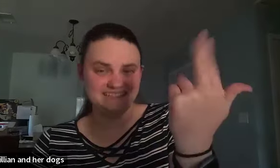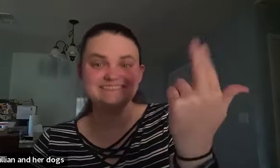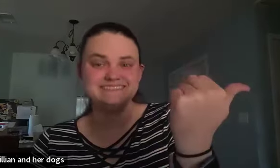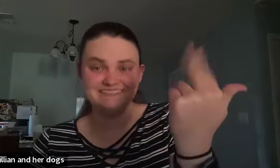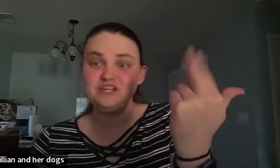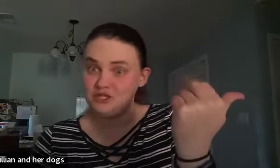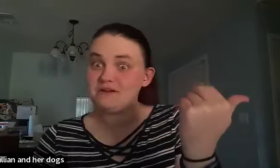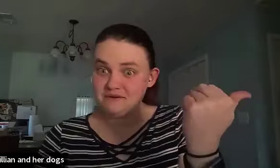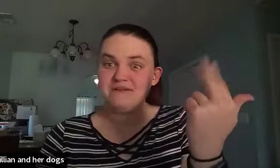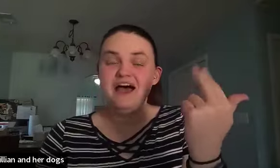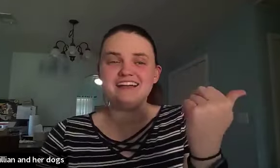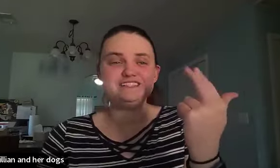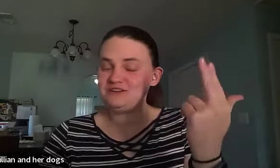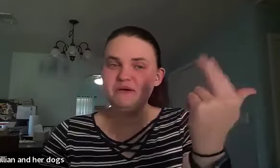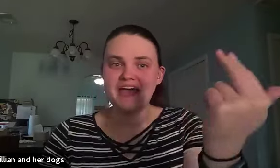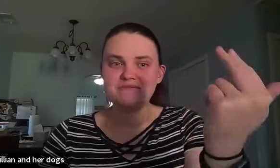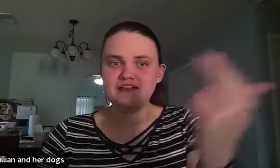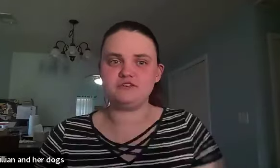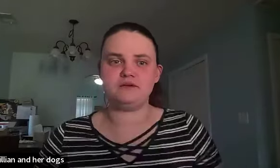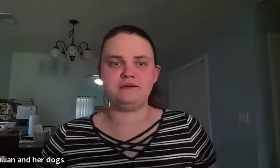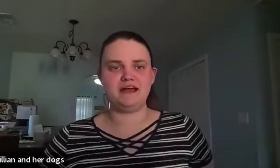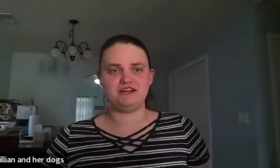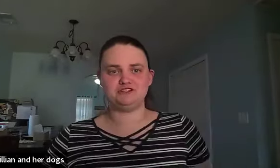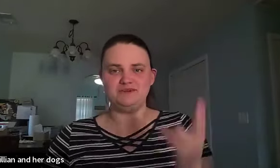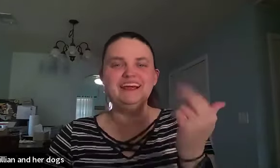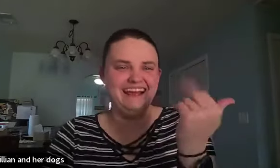13. You were in the right. I saw you had it ready. And you're like, wait a minute, I'm not sure anymore.